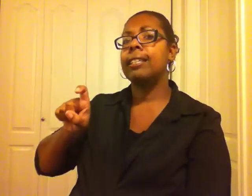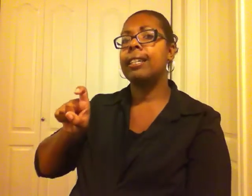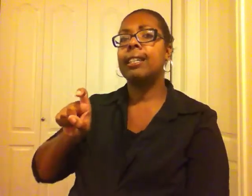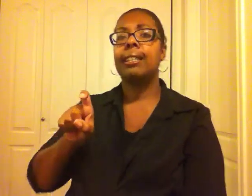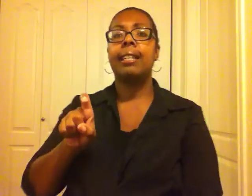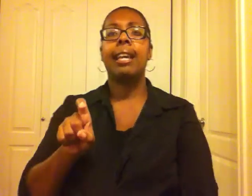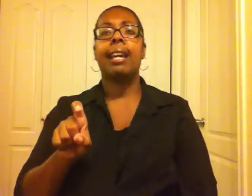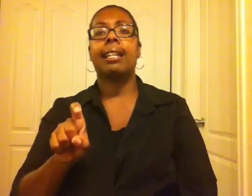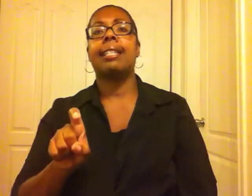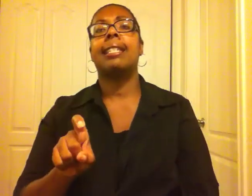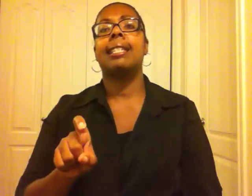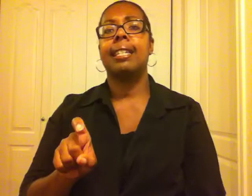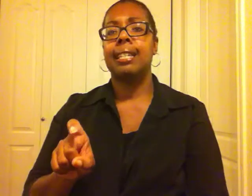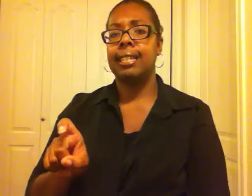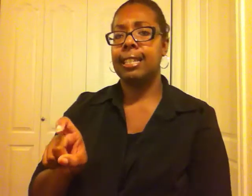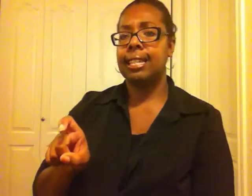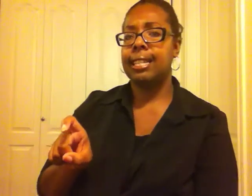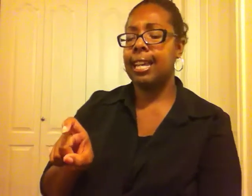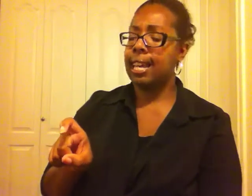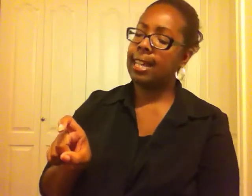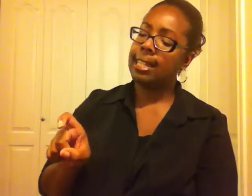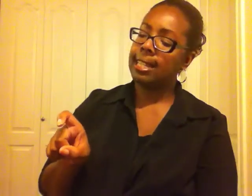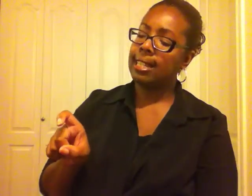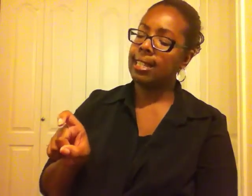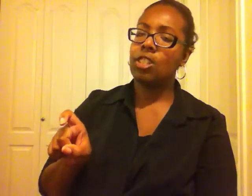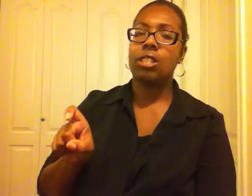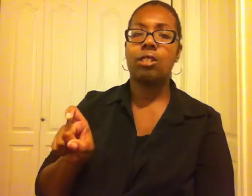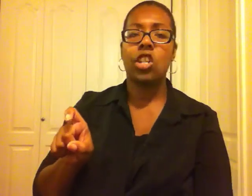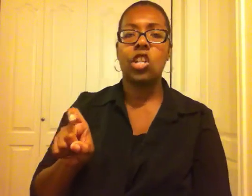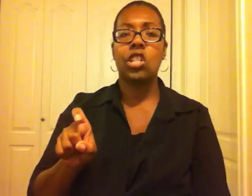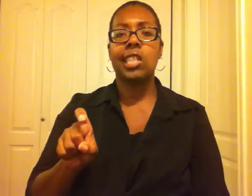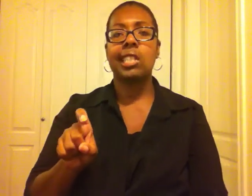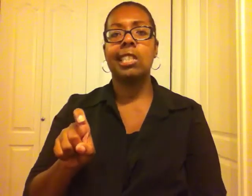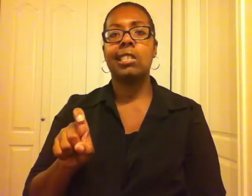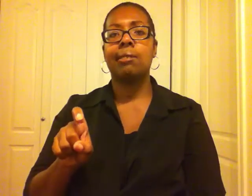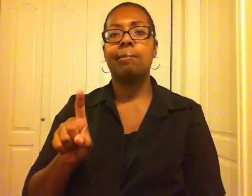a X. That's the X. It's just turned here.